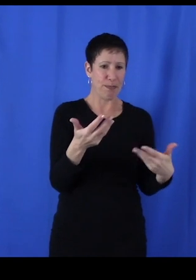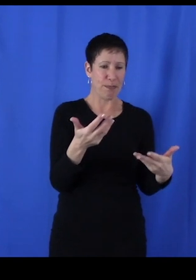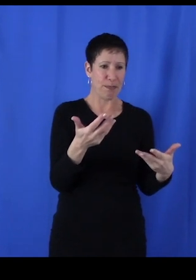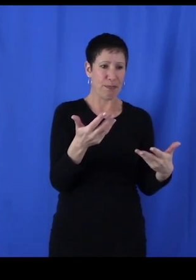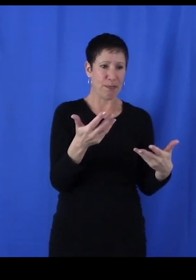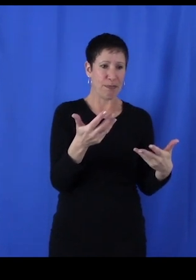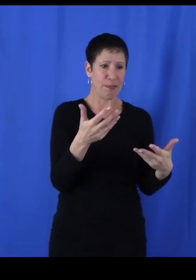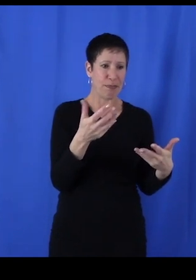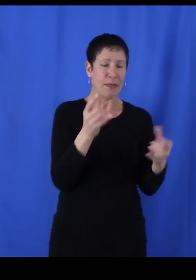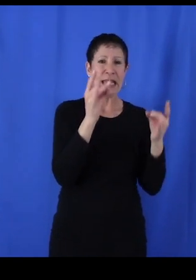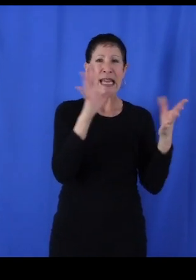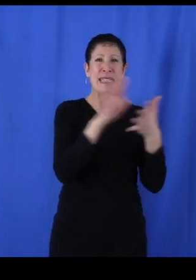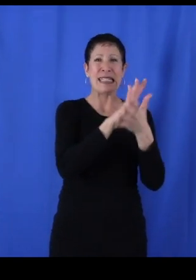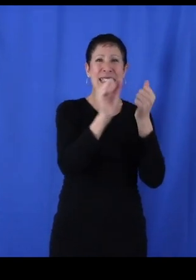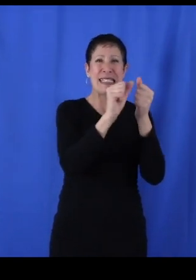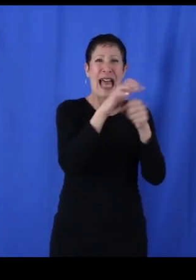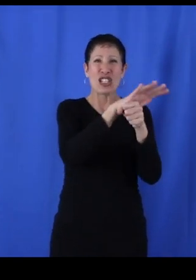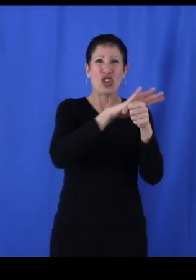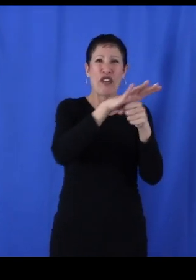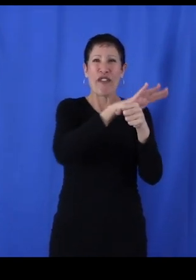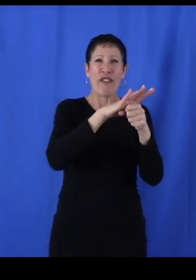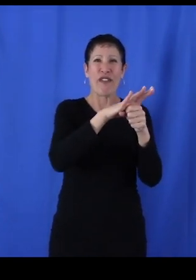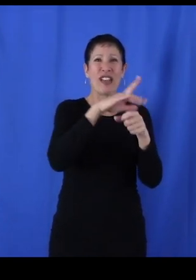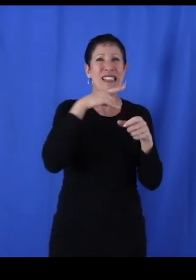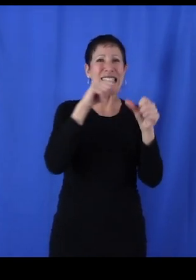disaster-filled desert named the Valley,